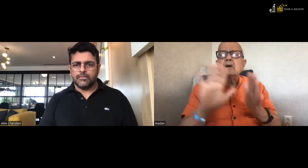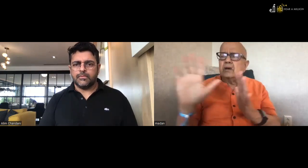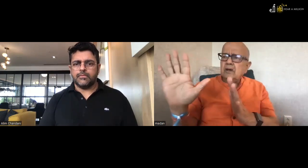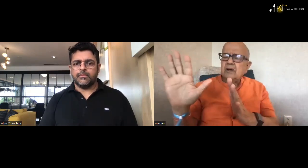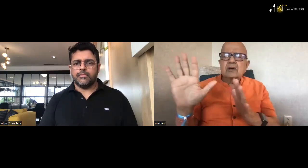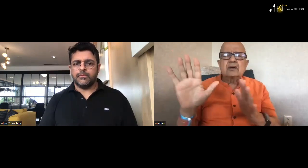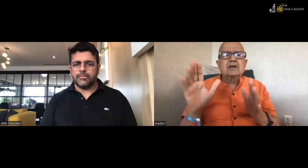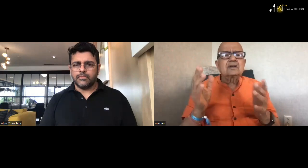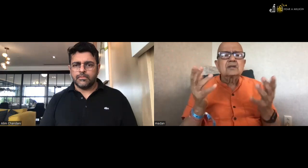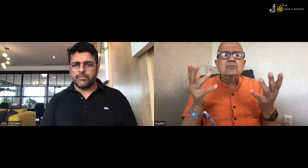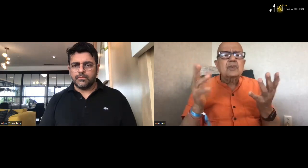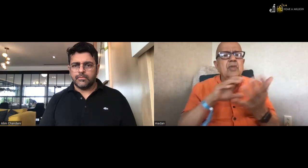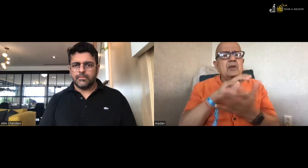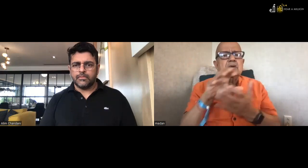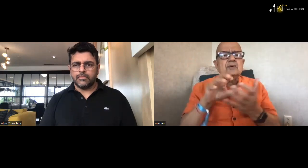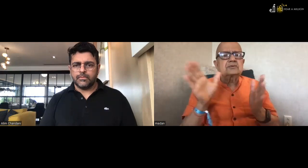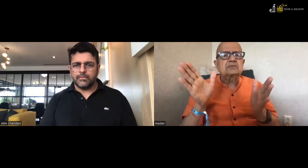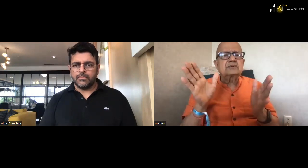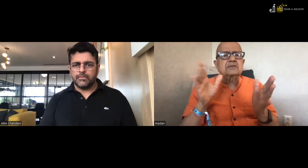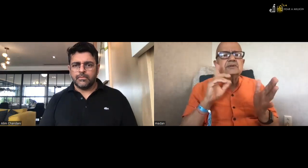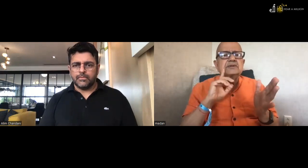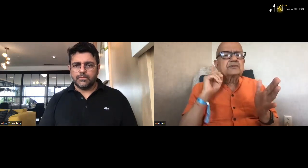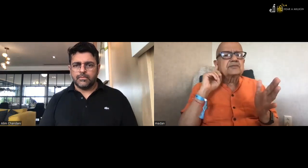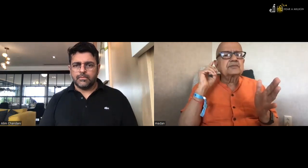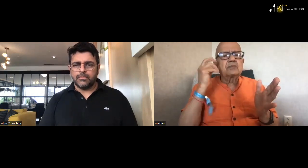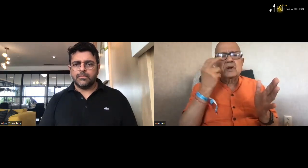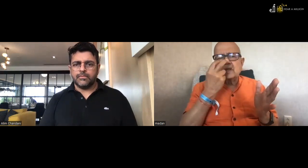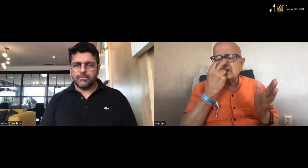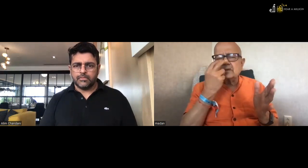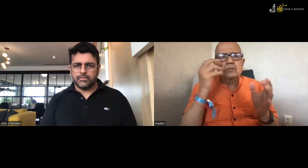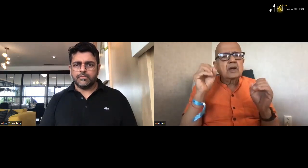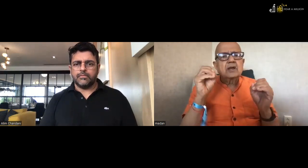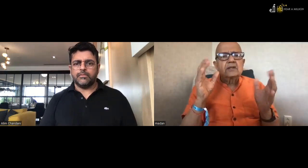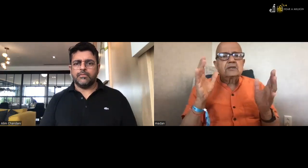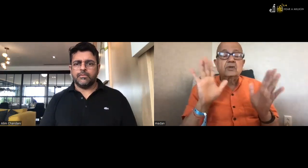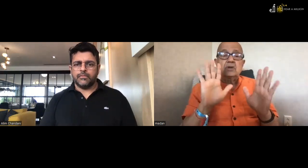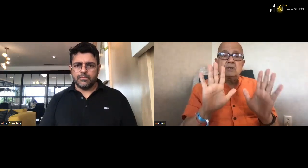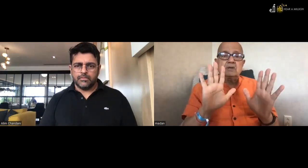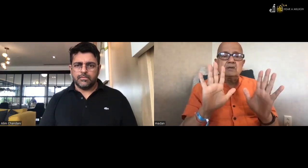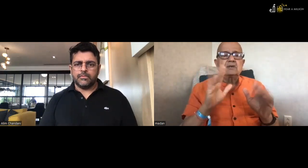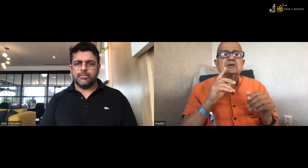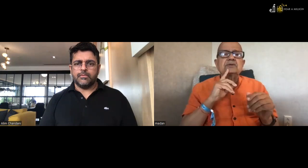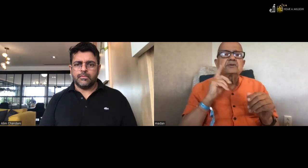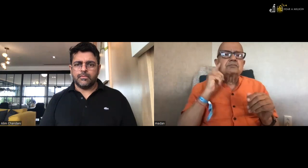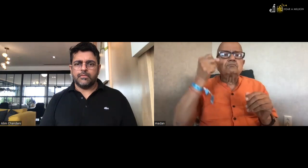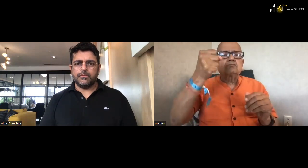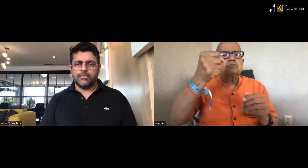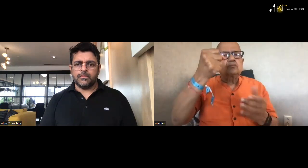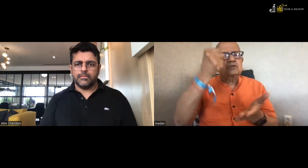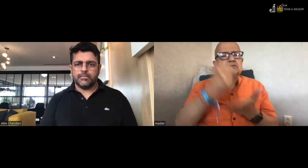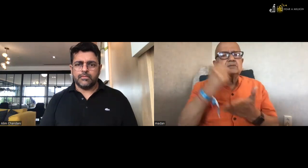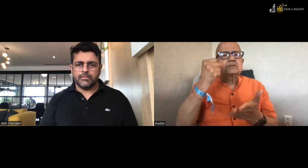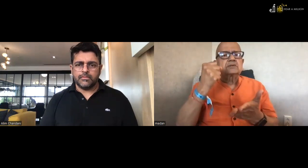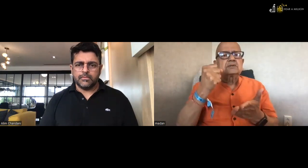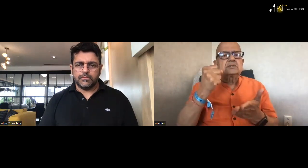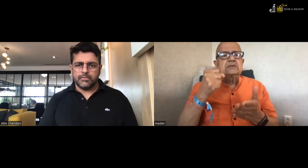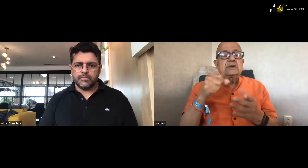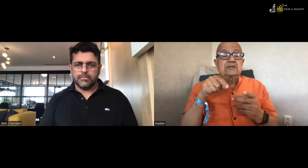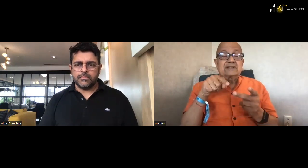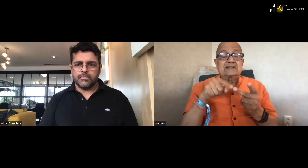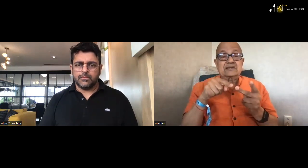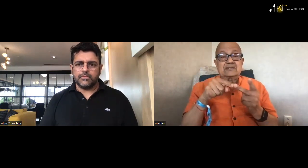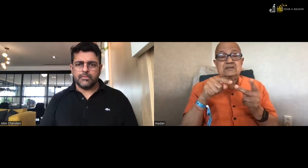is actually changing and translating the academic books into the ISL. Do you think that